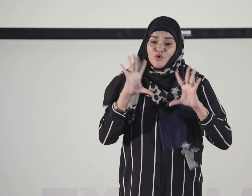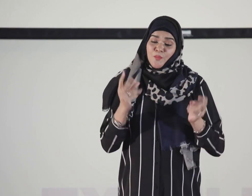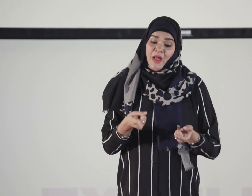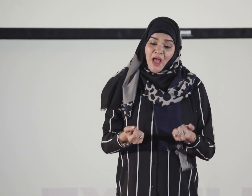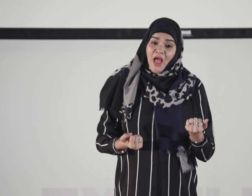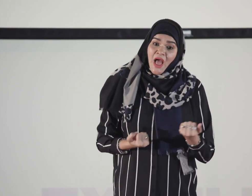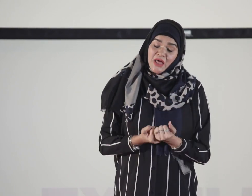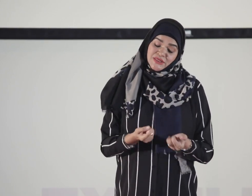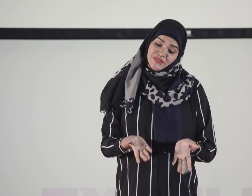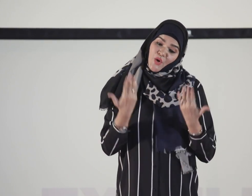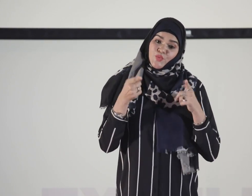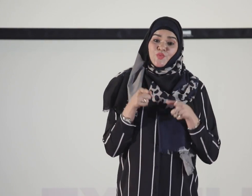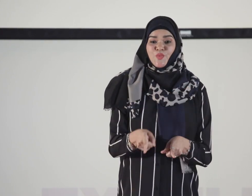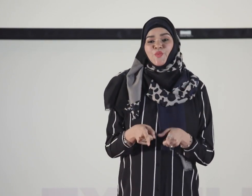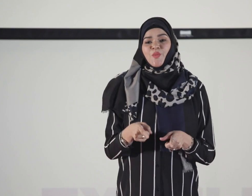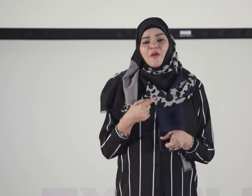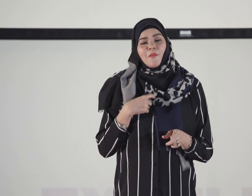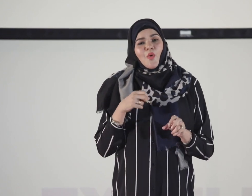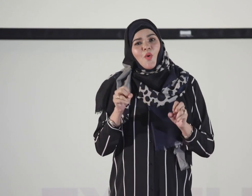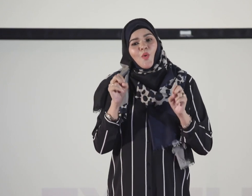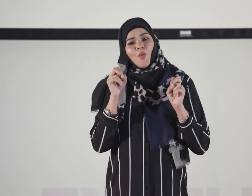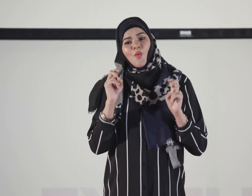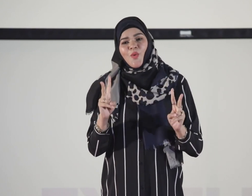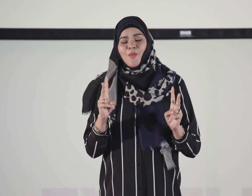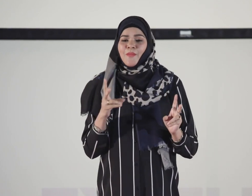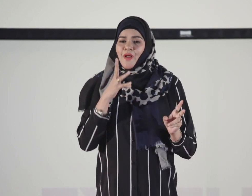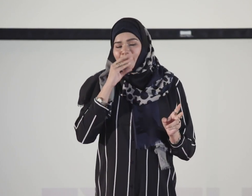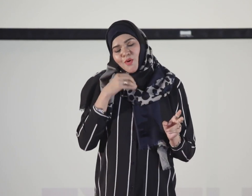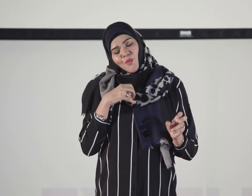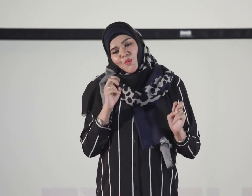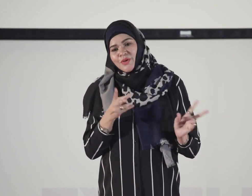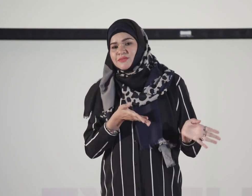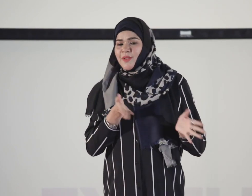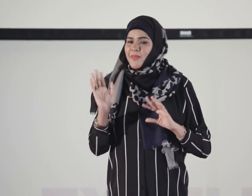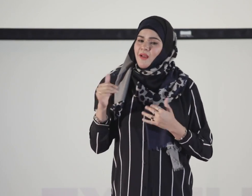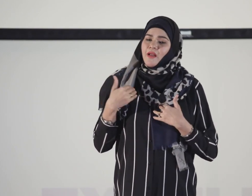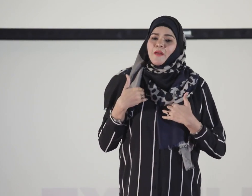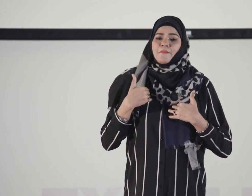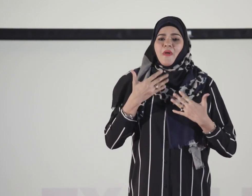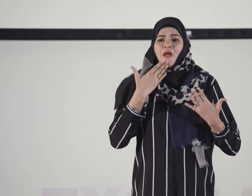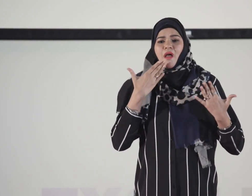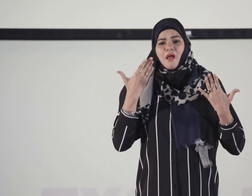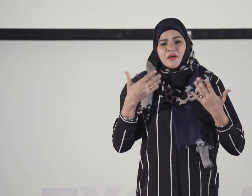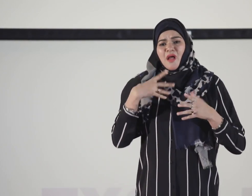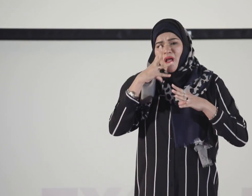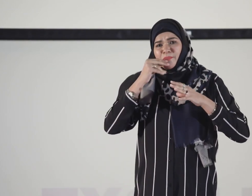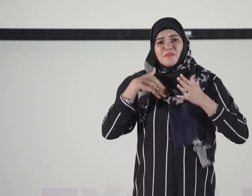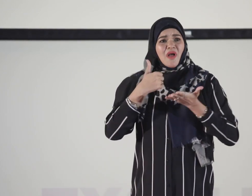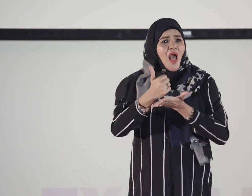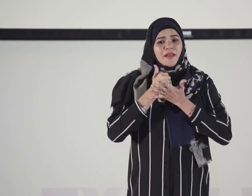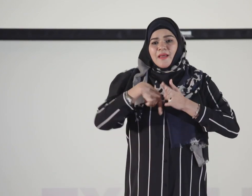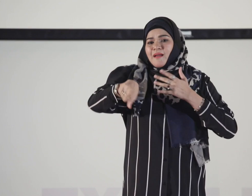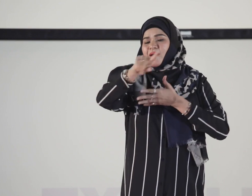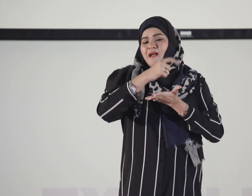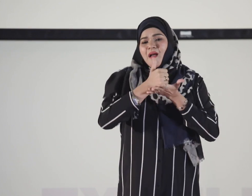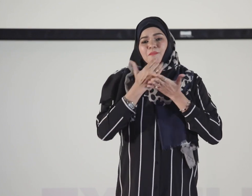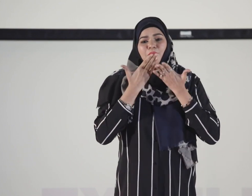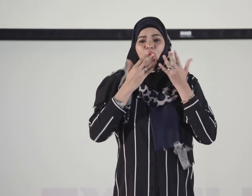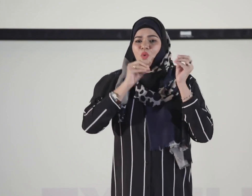love, and care for me to become who I am today. My mother went to a